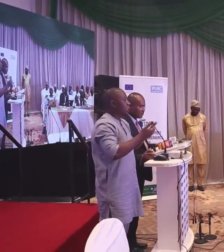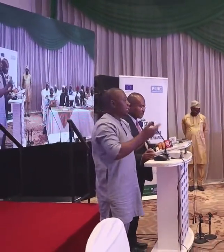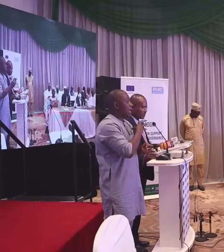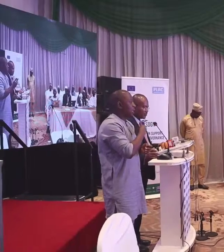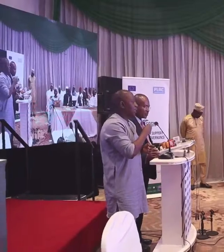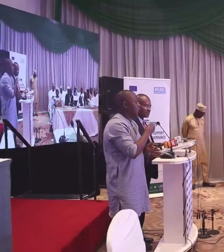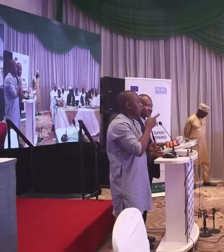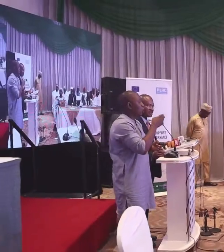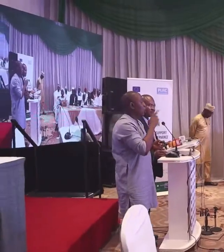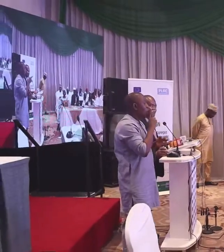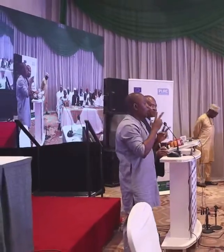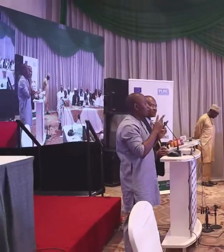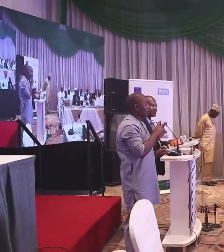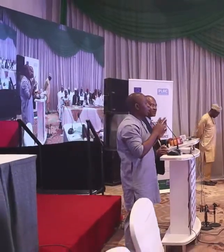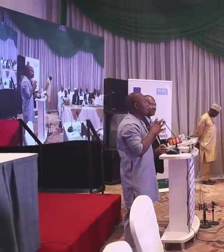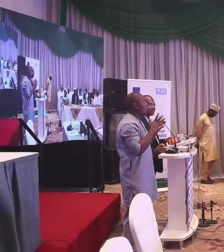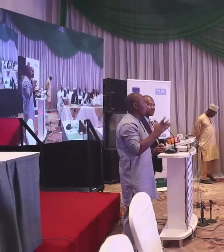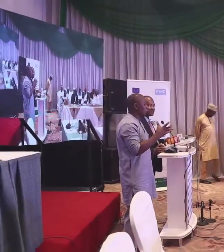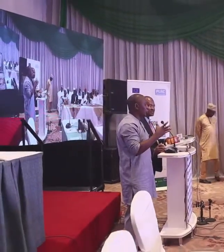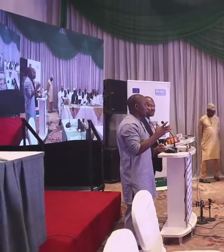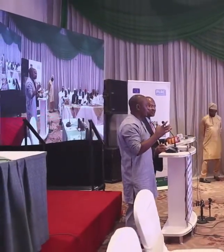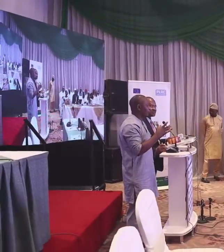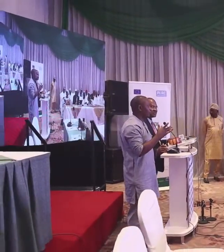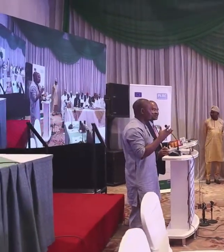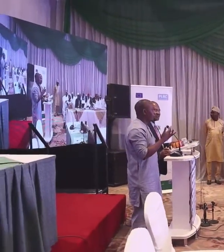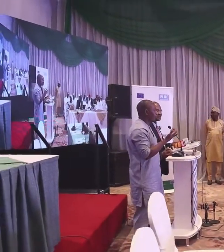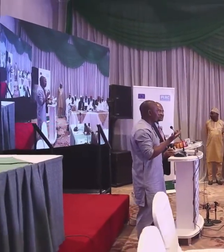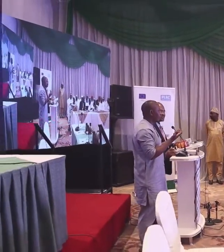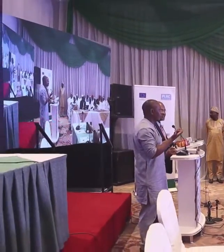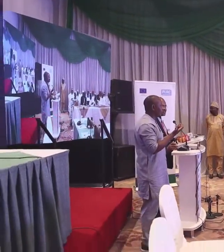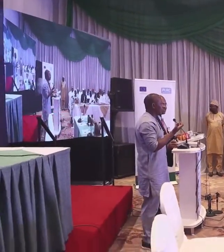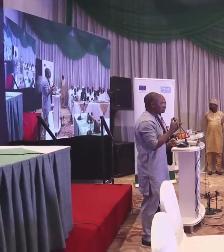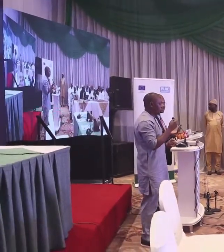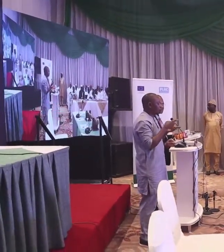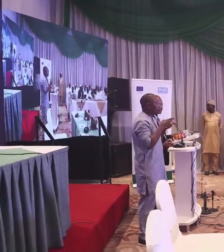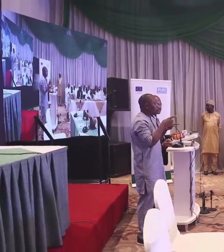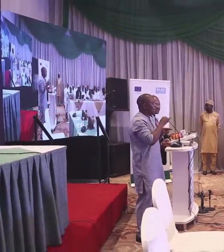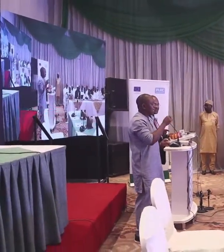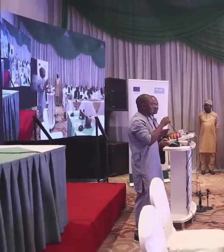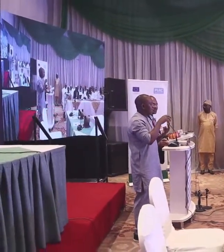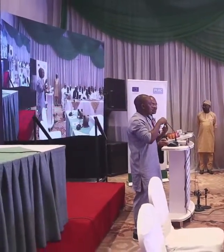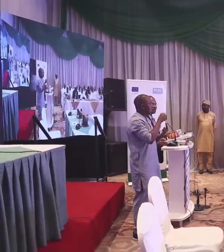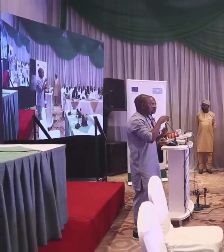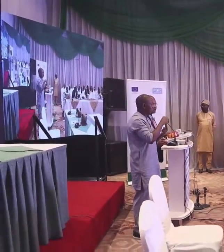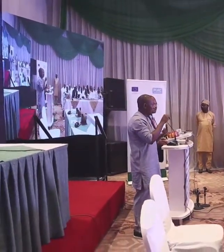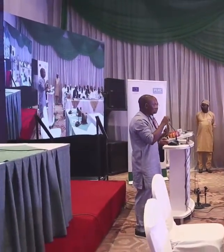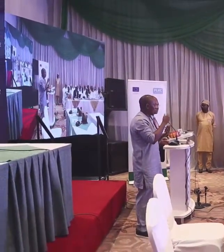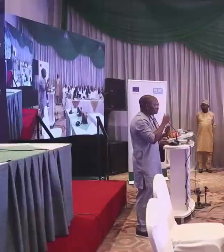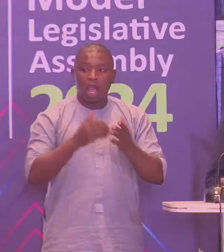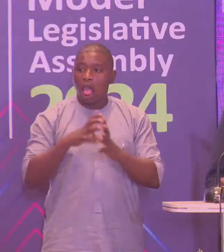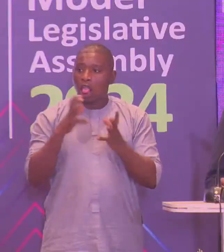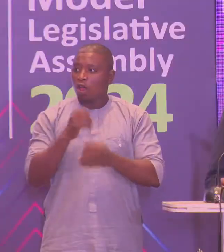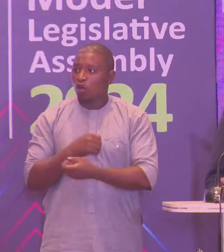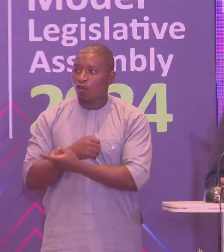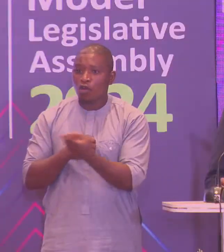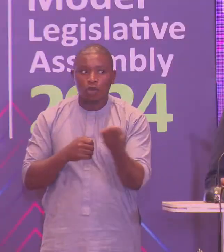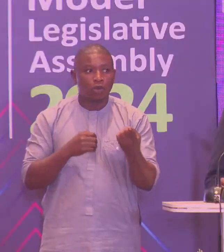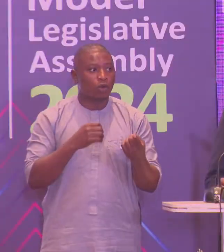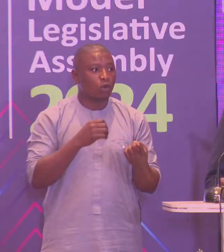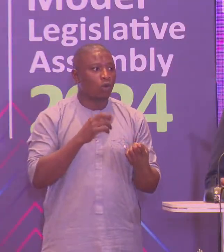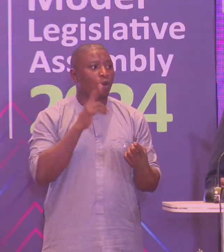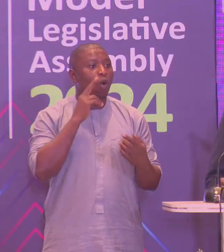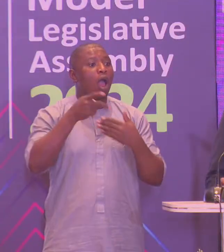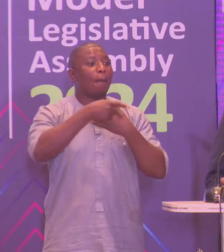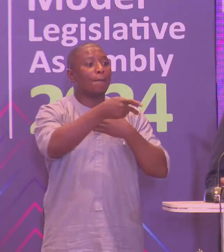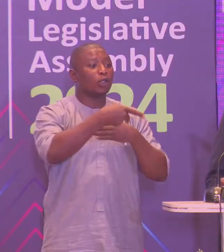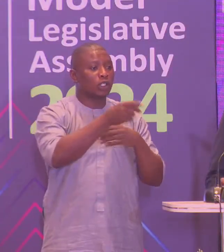very much conveyed during the selection process. A lot of you were posted to